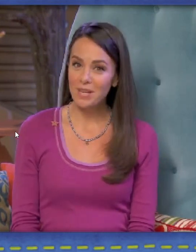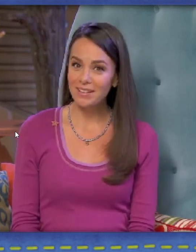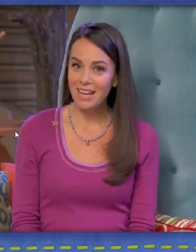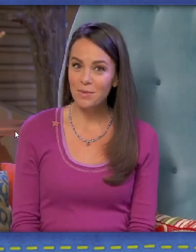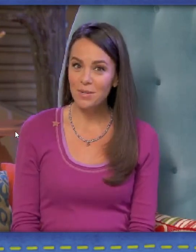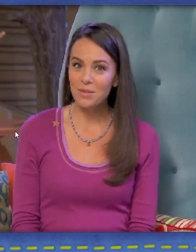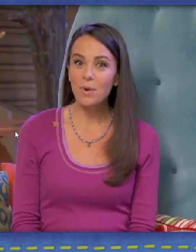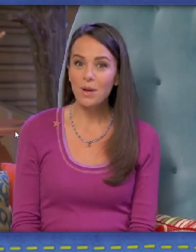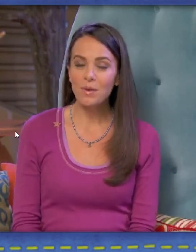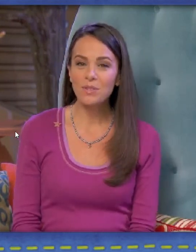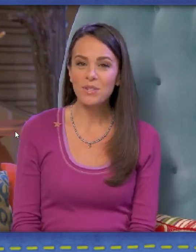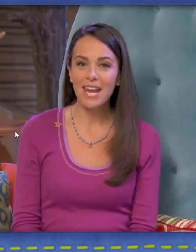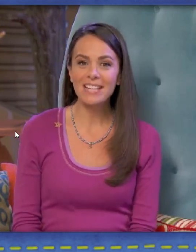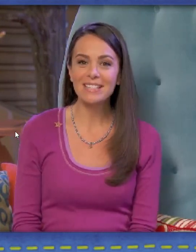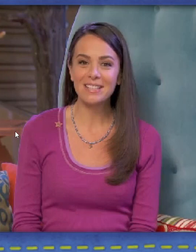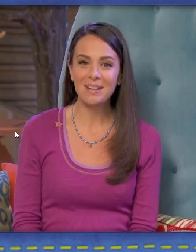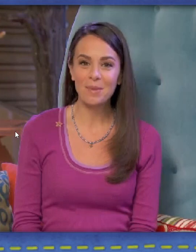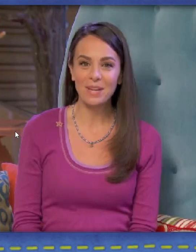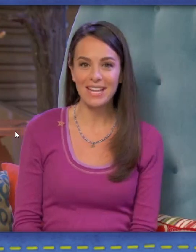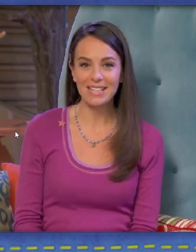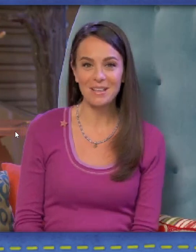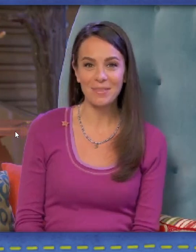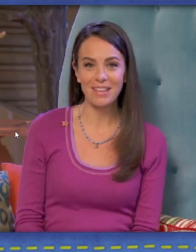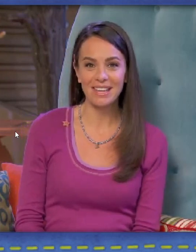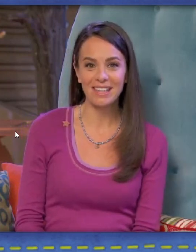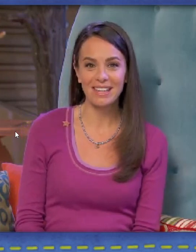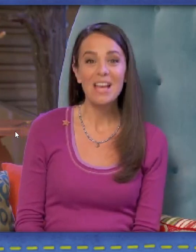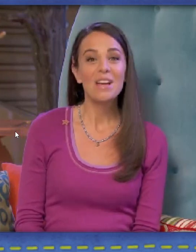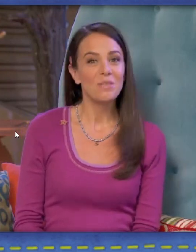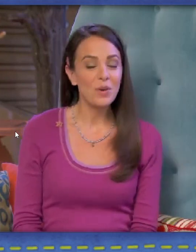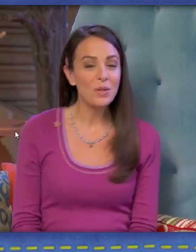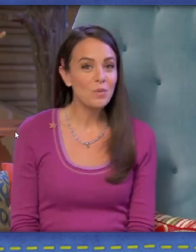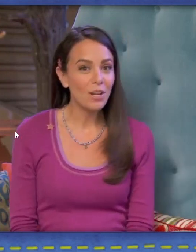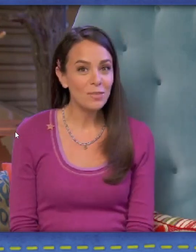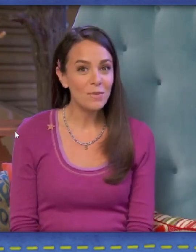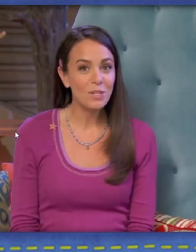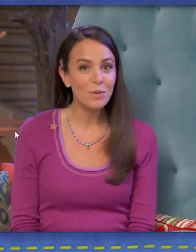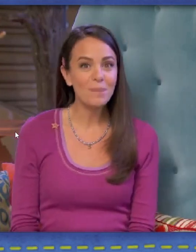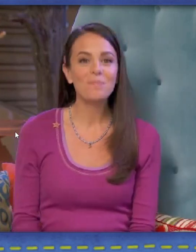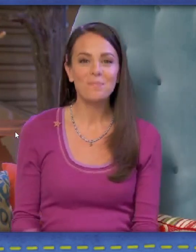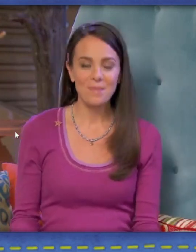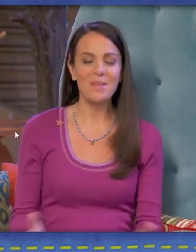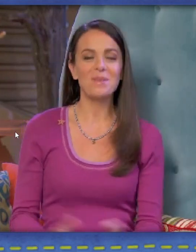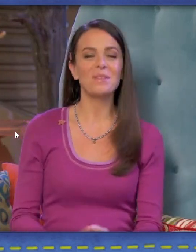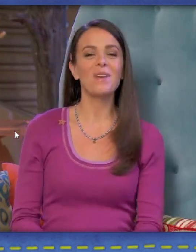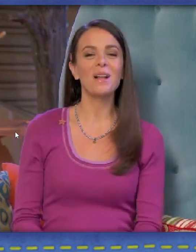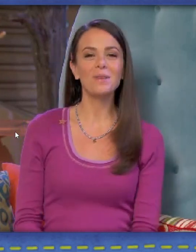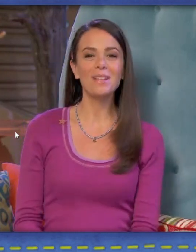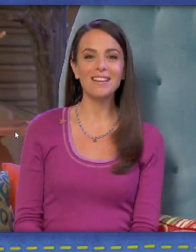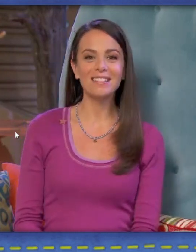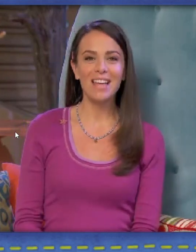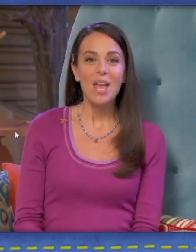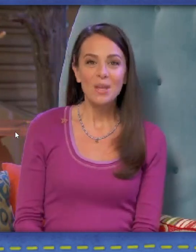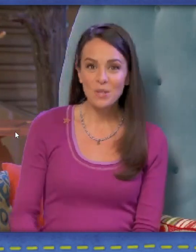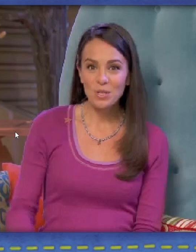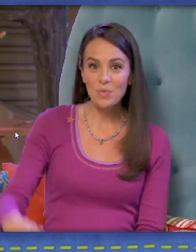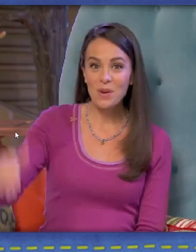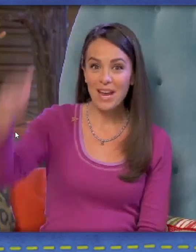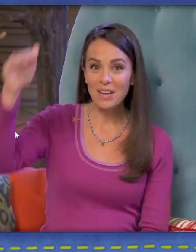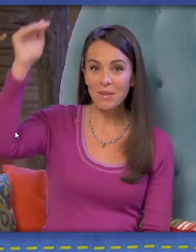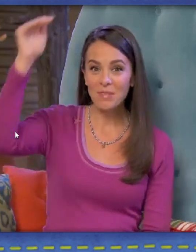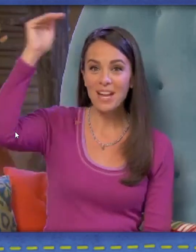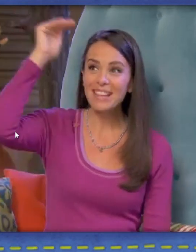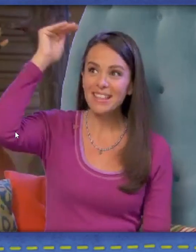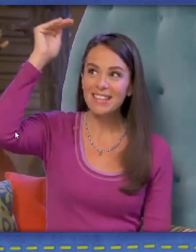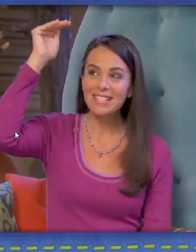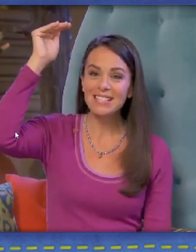is a real language where you use your hands to communicate something. First, watch me do it, and then you can follow along. You just bring